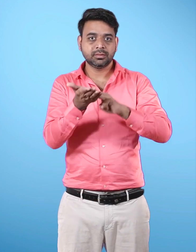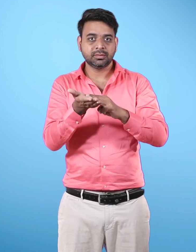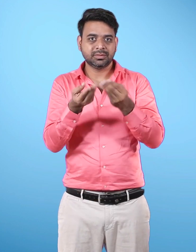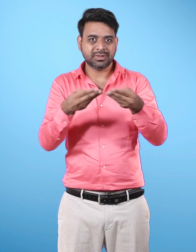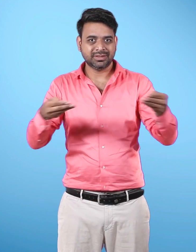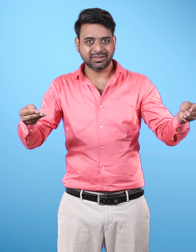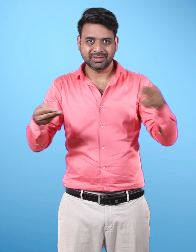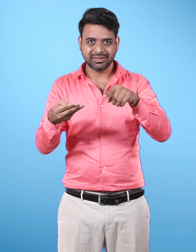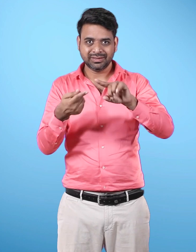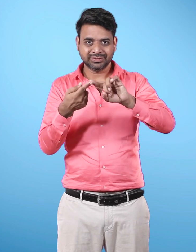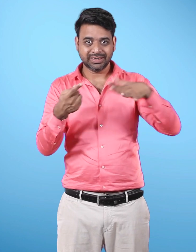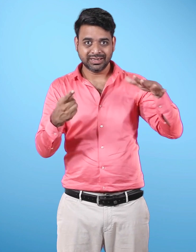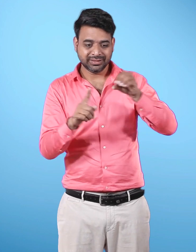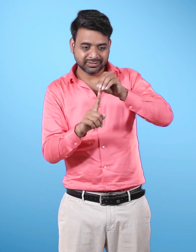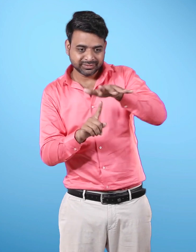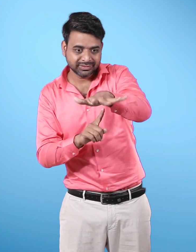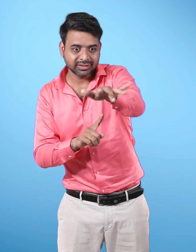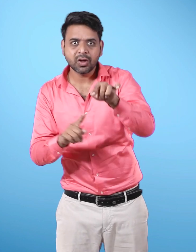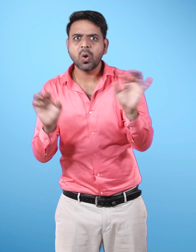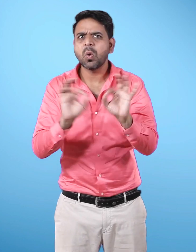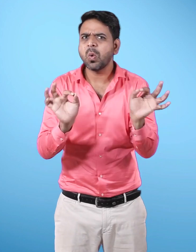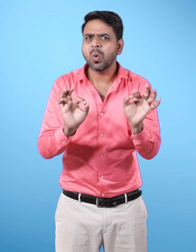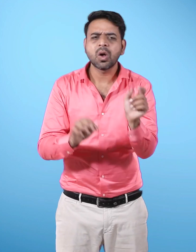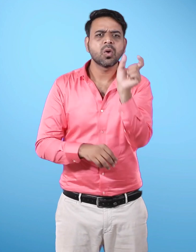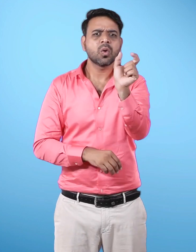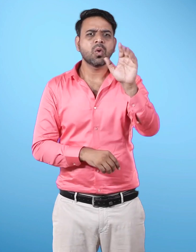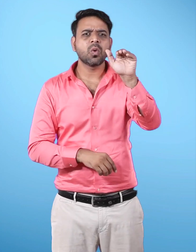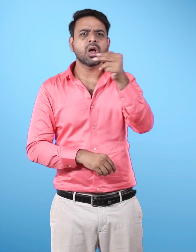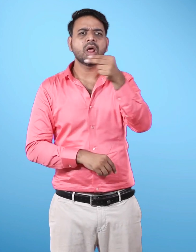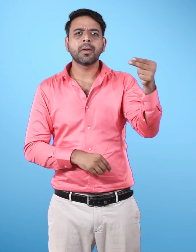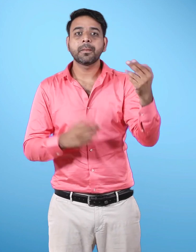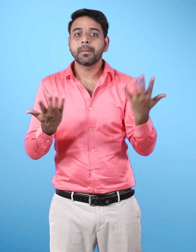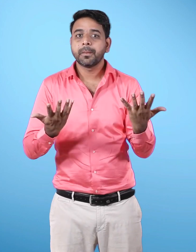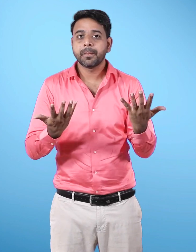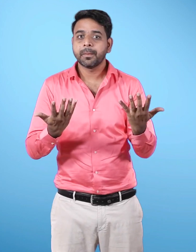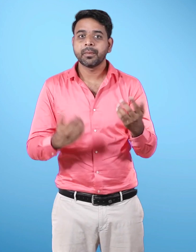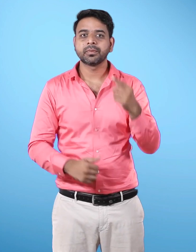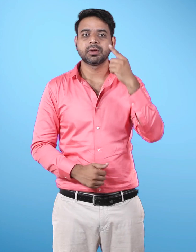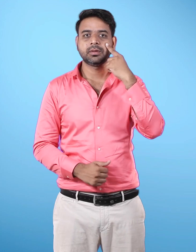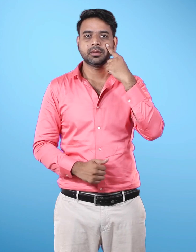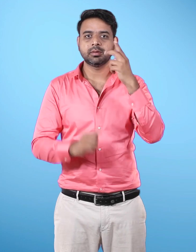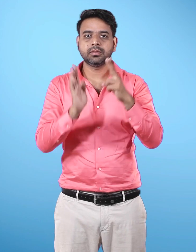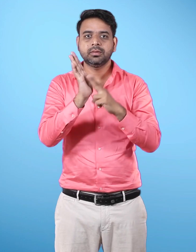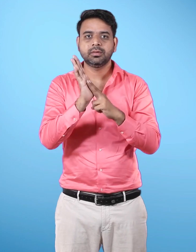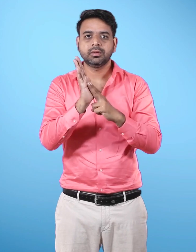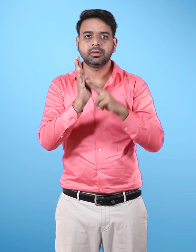Materials that do not allow electric current to pass through them are called insulators.